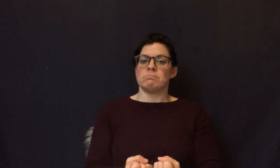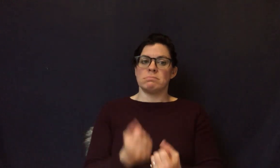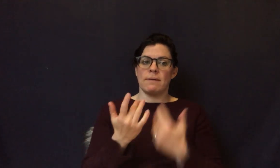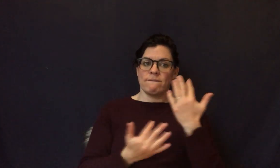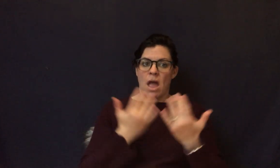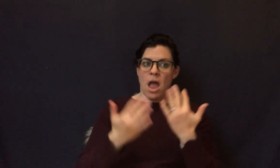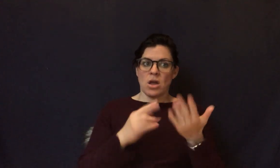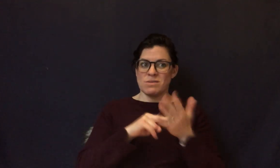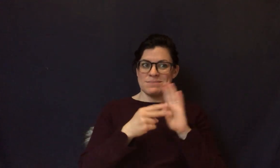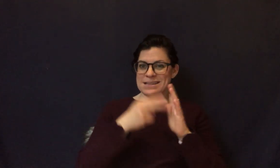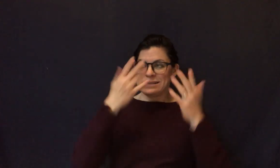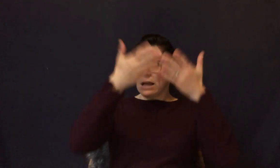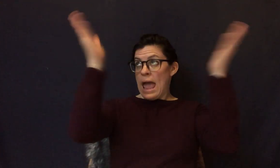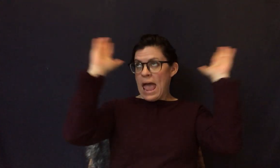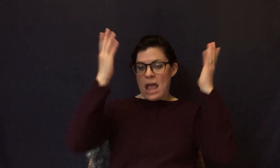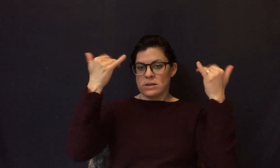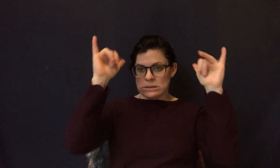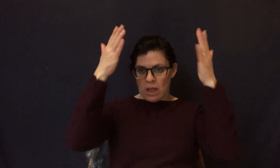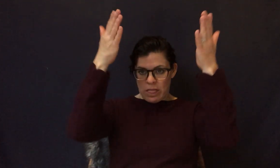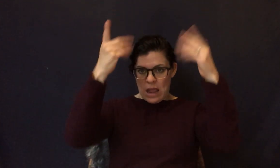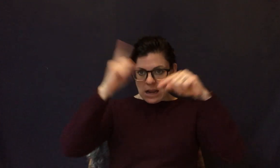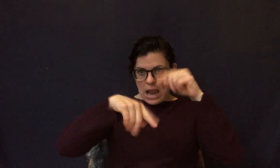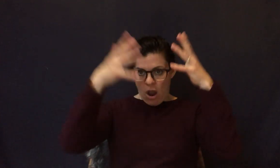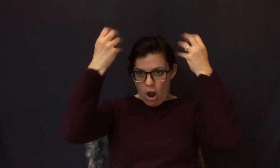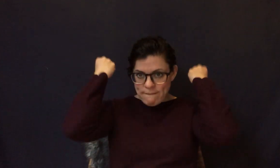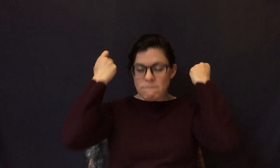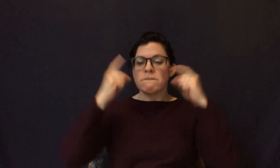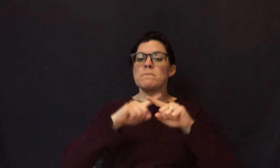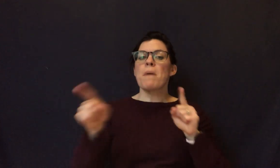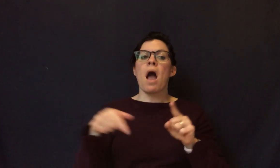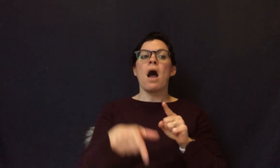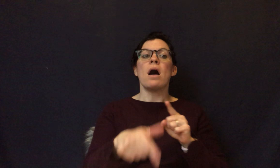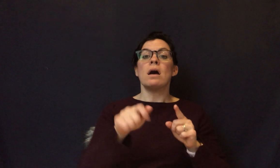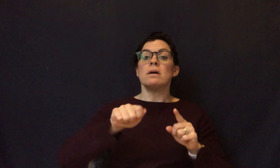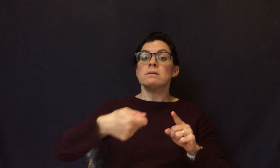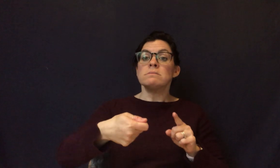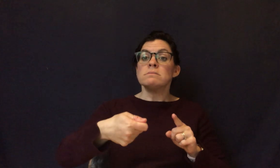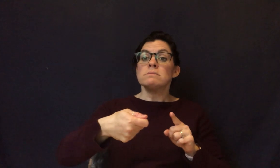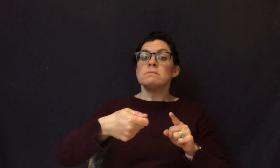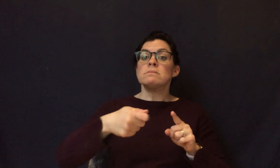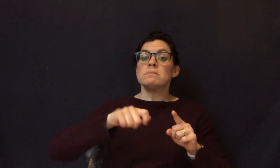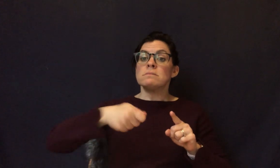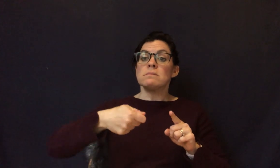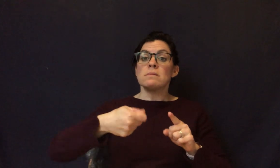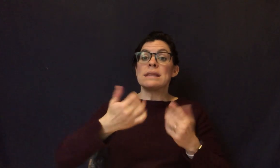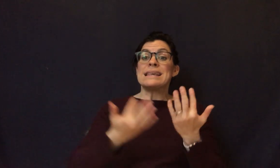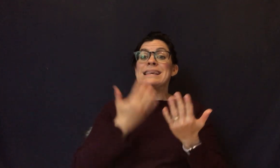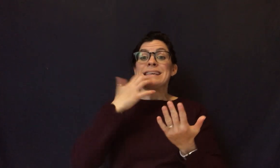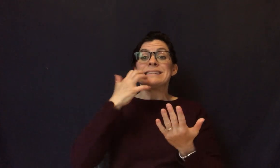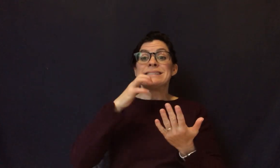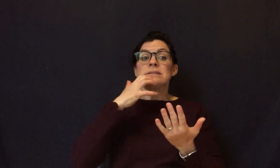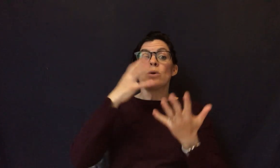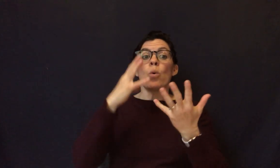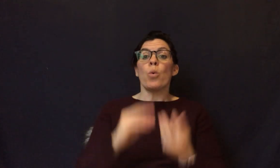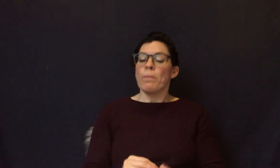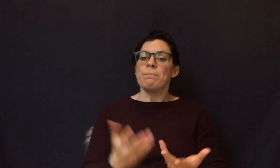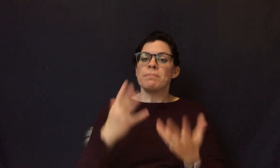Yes or no? Yes. Yeah, I can turn it off, but the grease is already burning, so I still have the grease. Okay, I still already have the